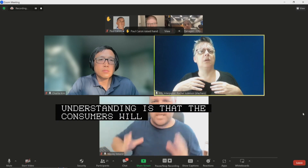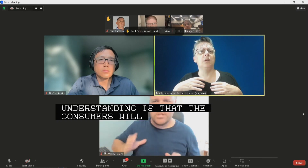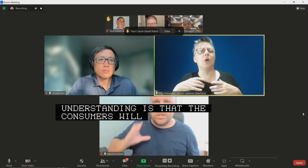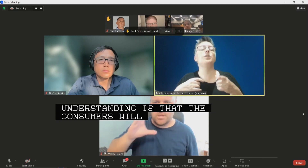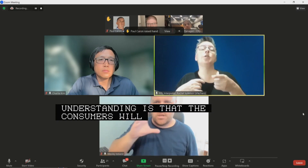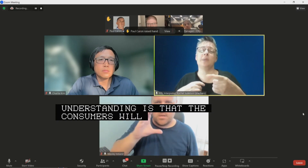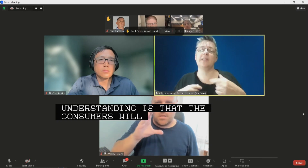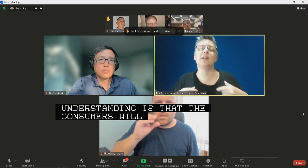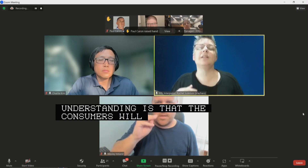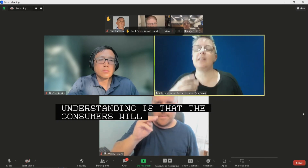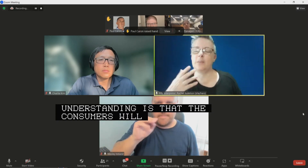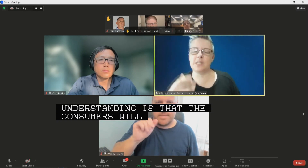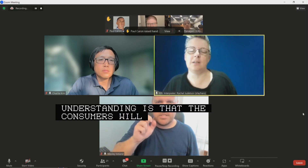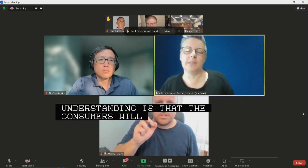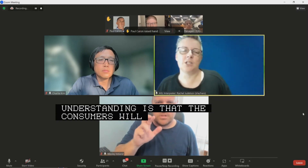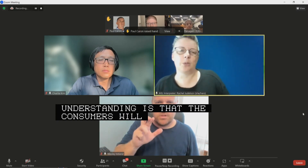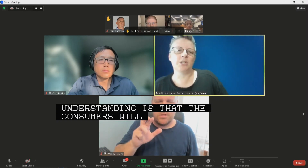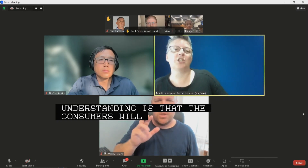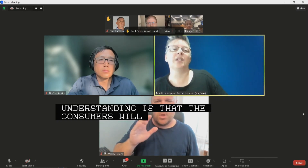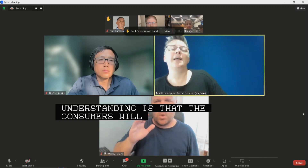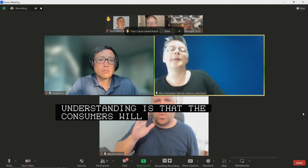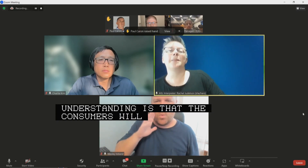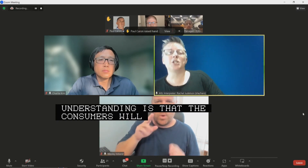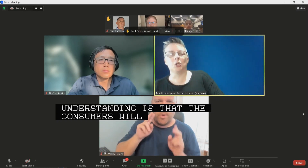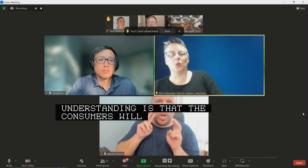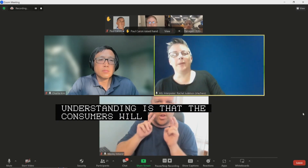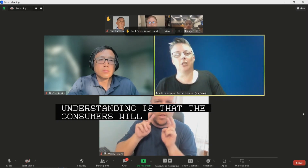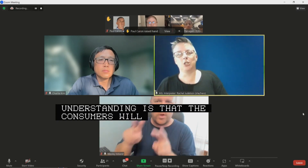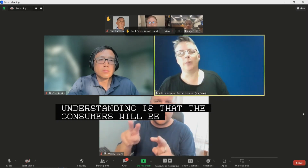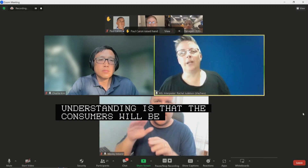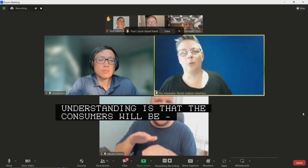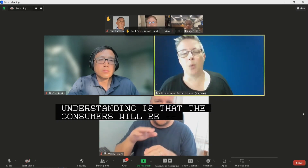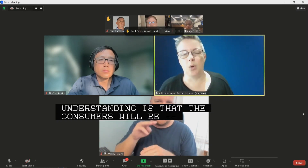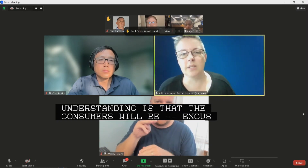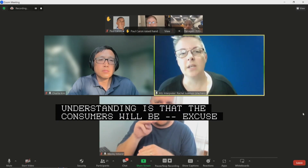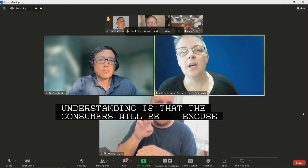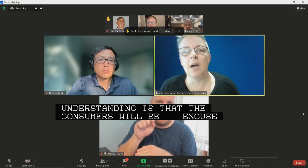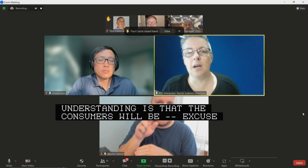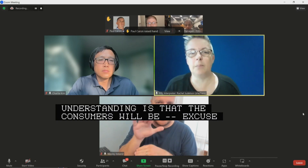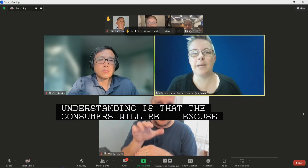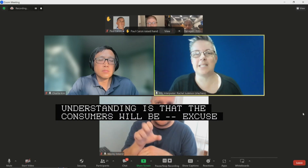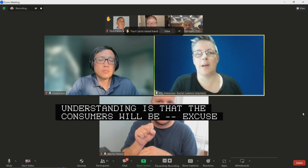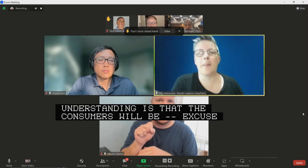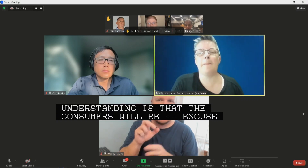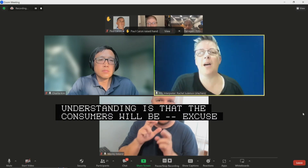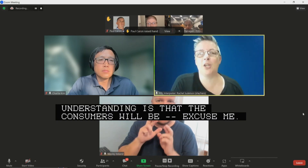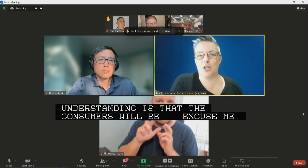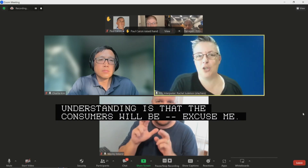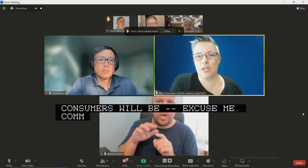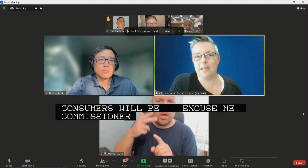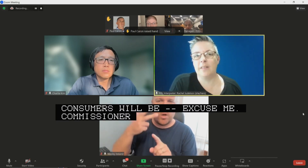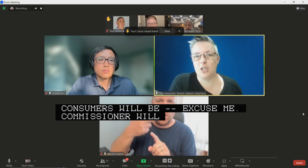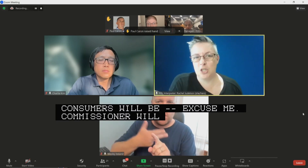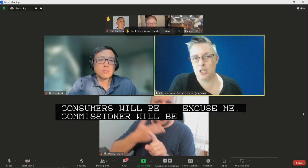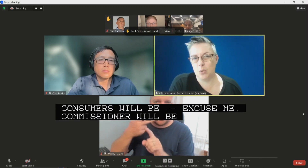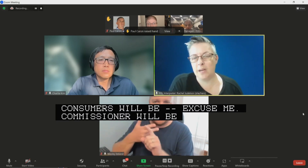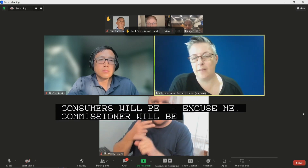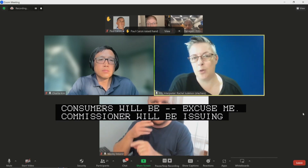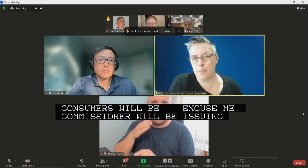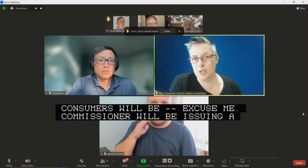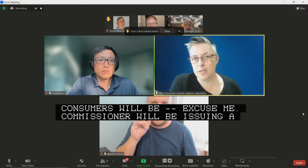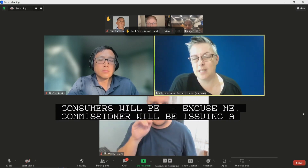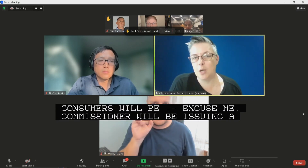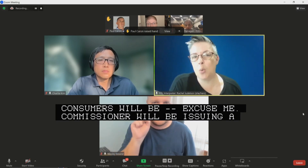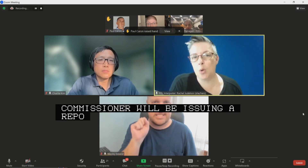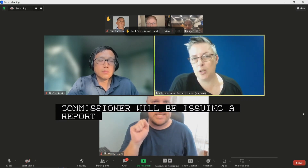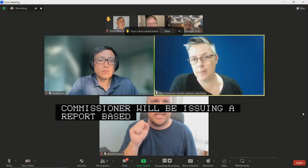that was a misinterpretation. Commissioner will be issuing a report based on the monitoring that she's doing of